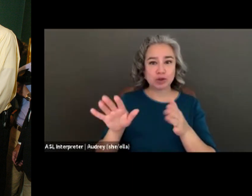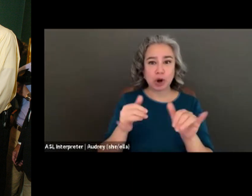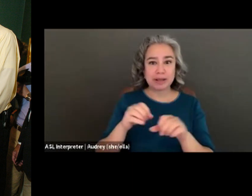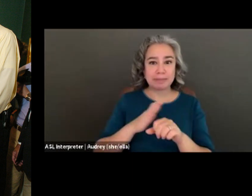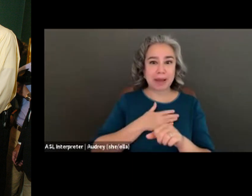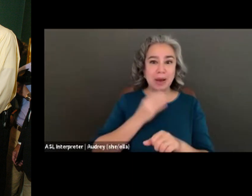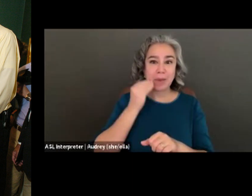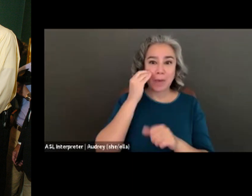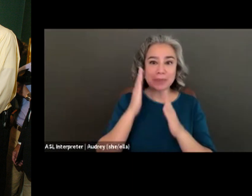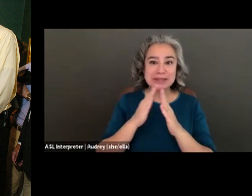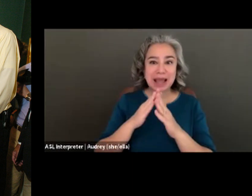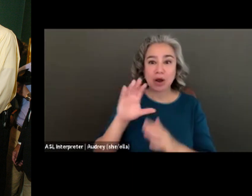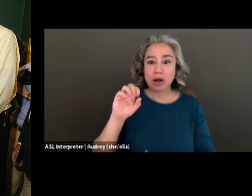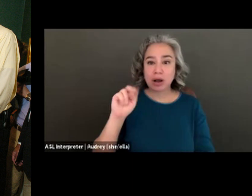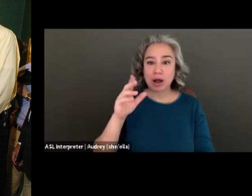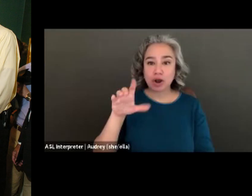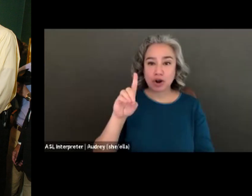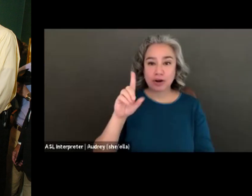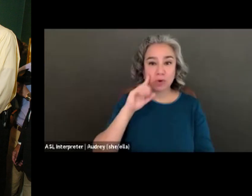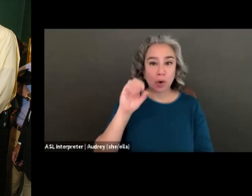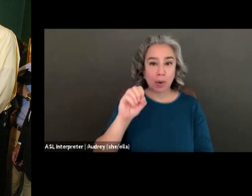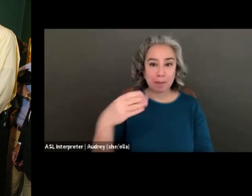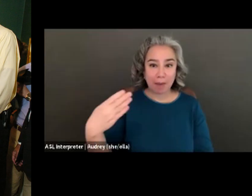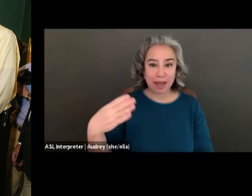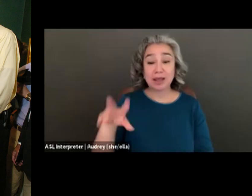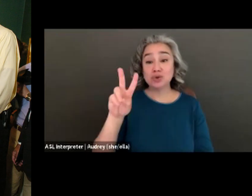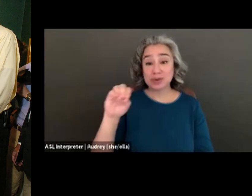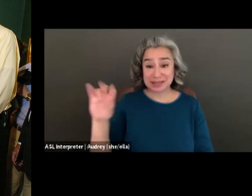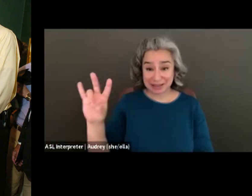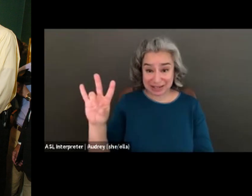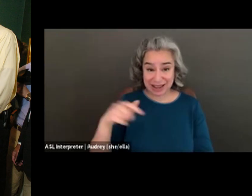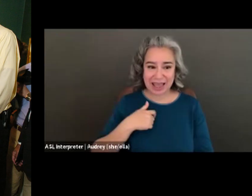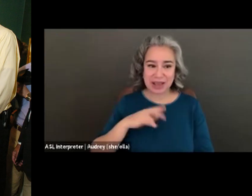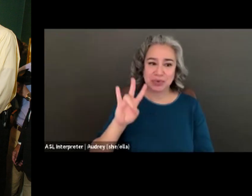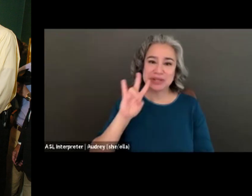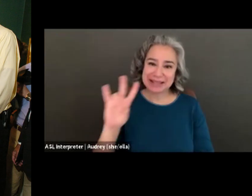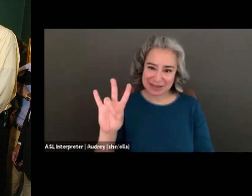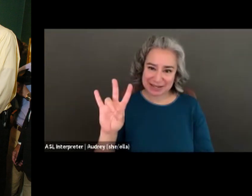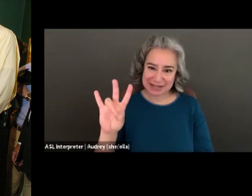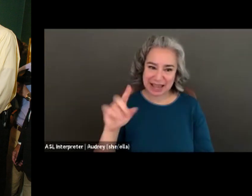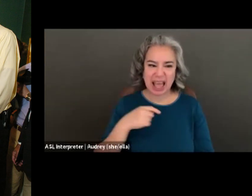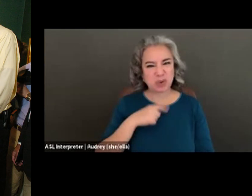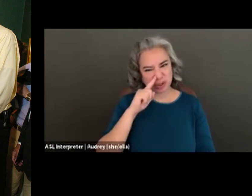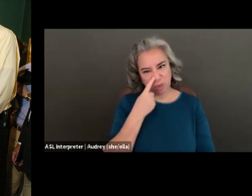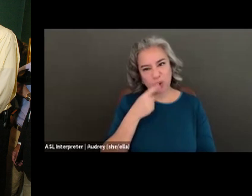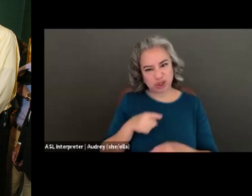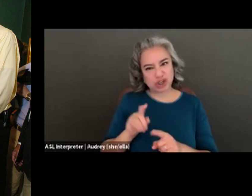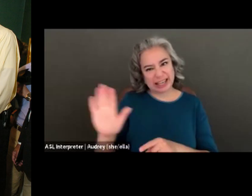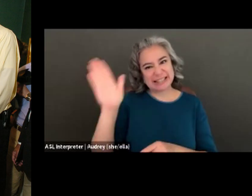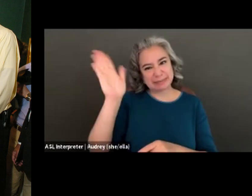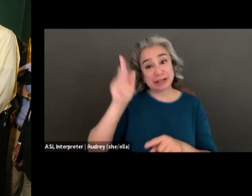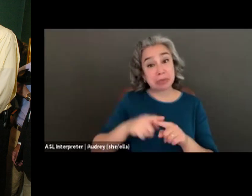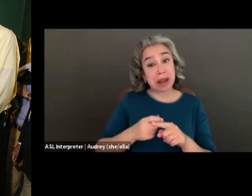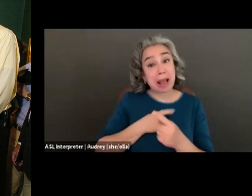of Concord for Barack Obama in 2007. I was 7 years old and I was pretty bored during his speech, but then I got